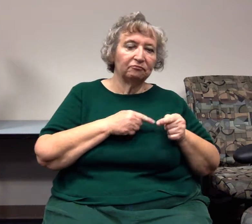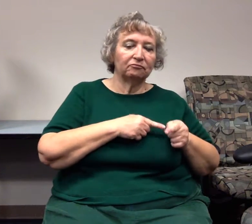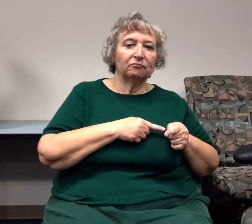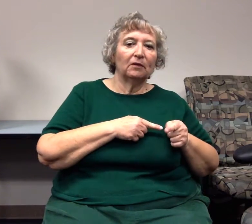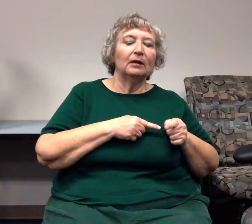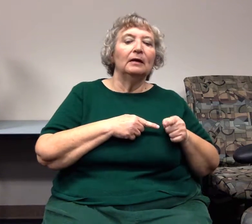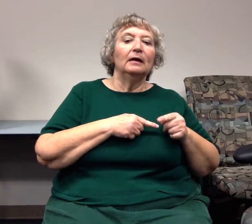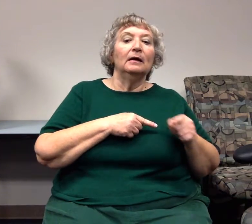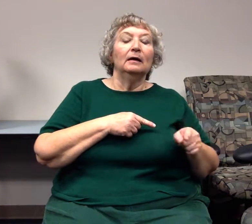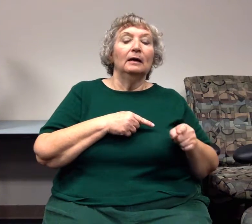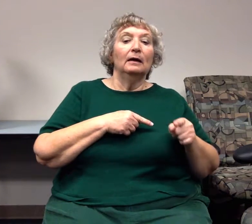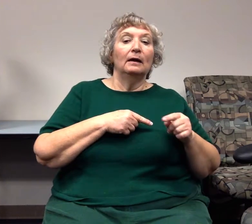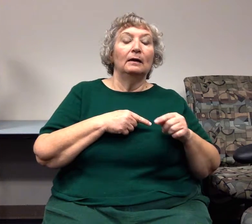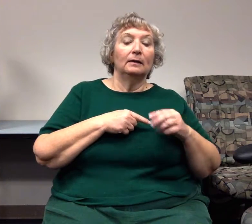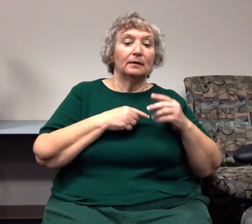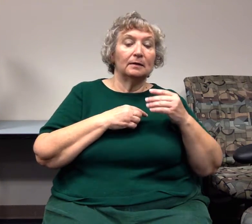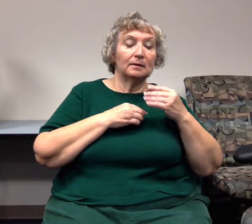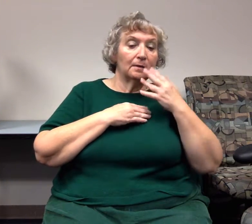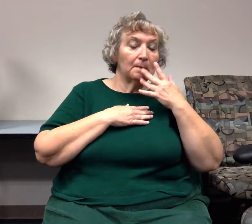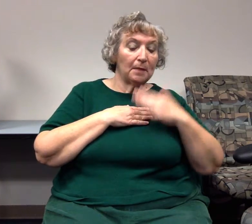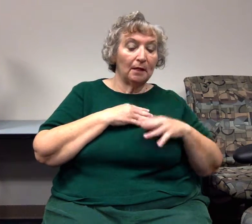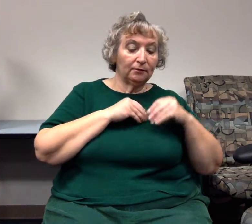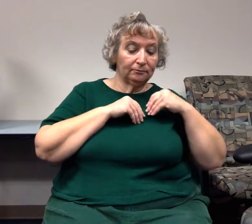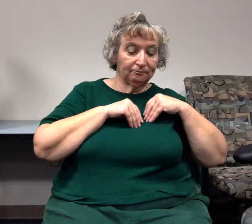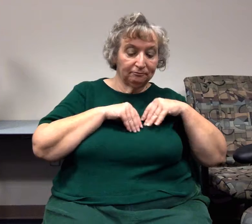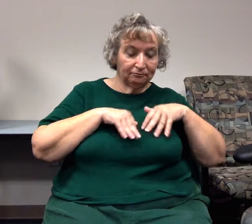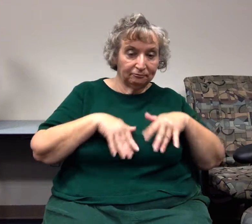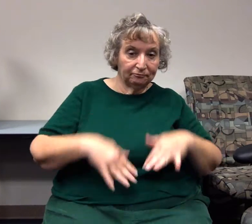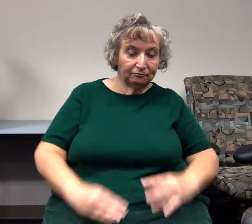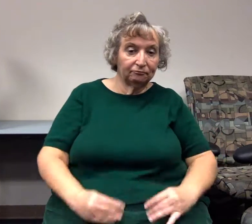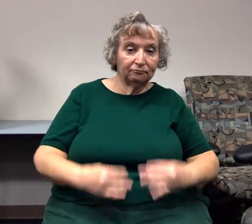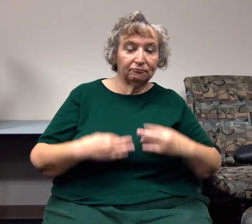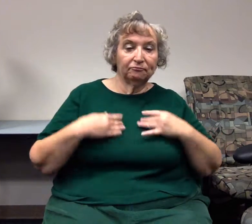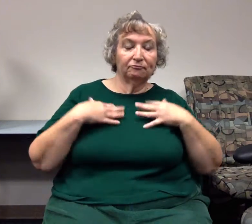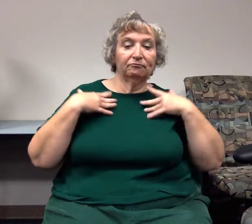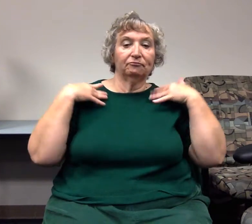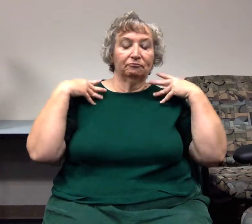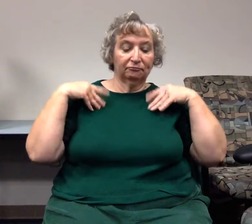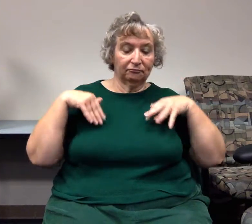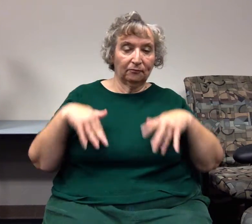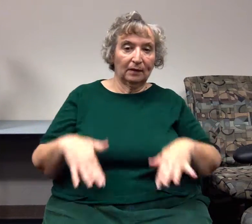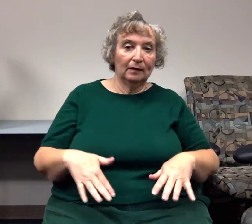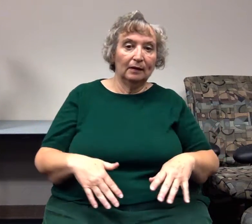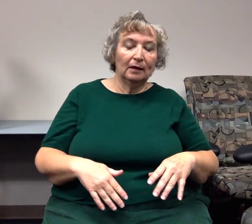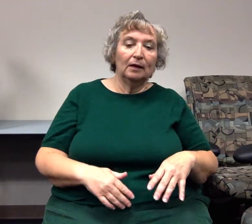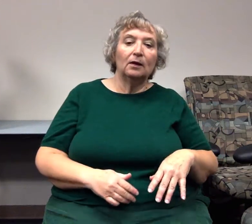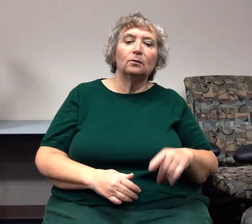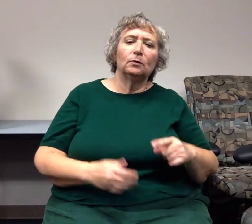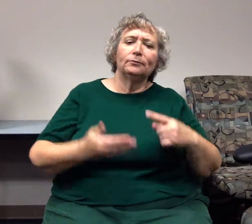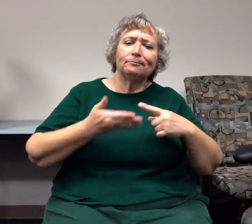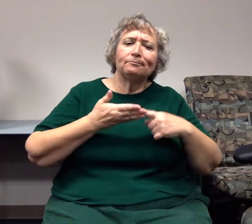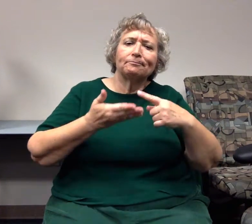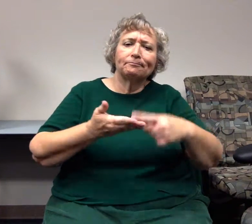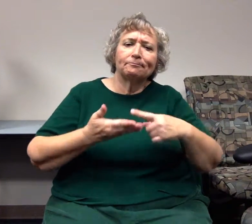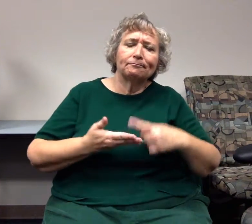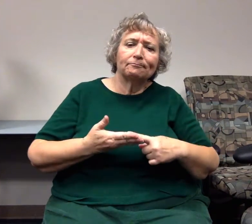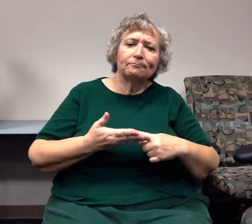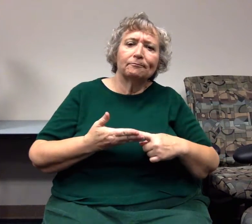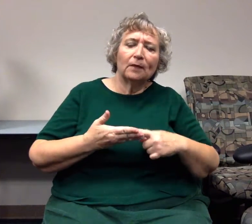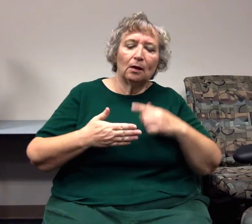we're working. Now, when we talked about the breath rate, we showed how when you're